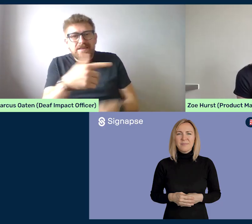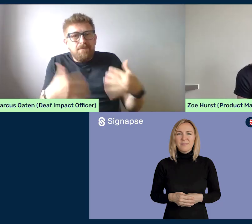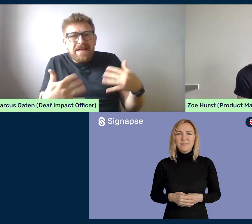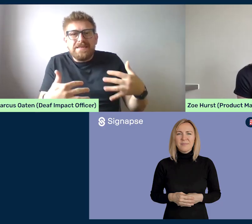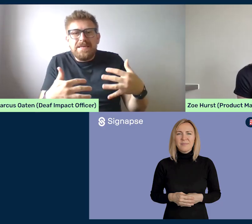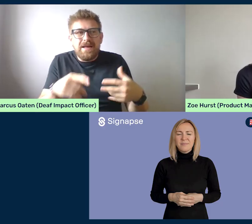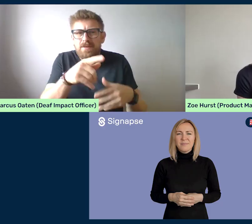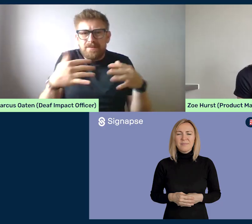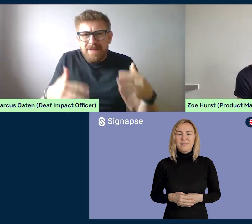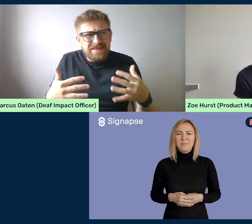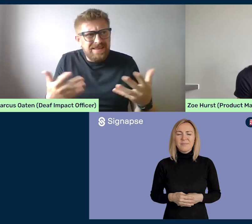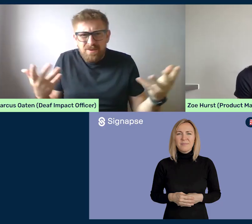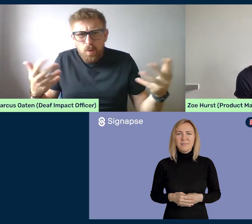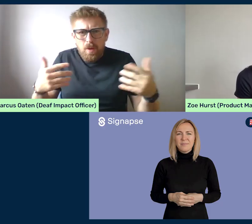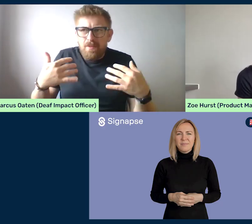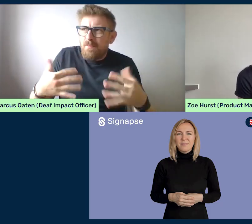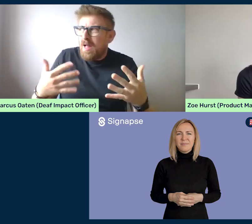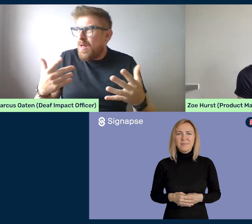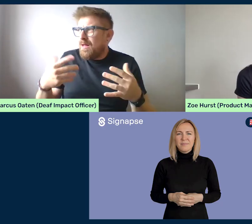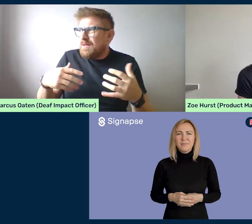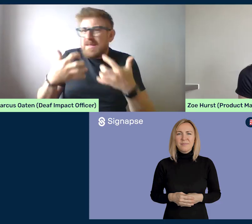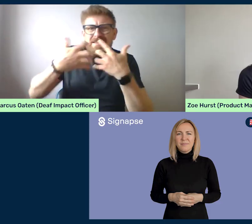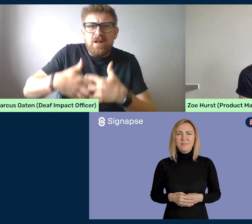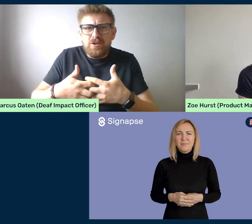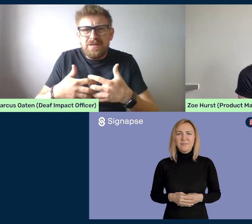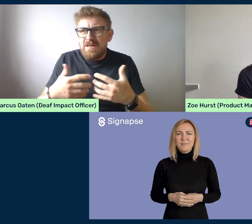they say like, wow, this is amazing,